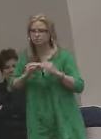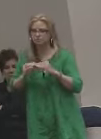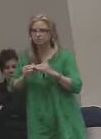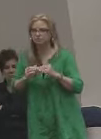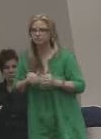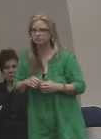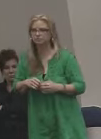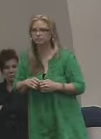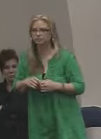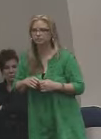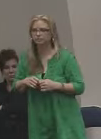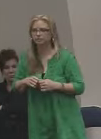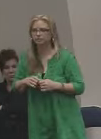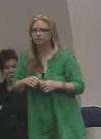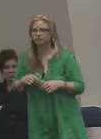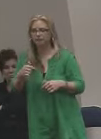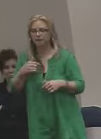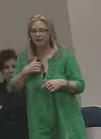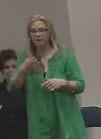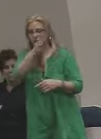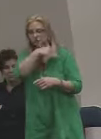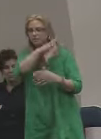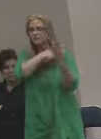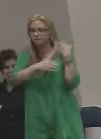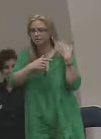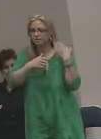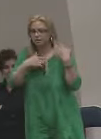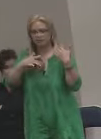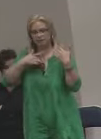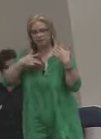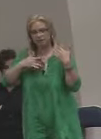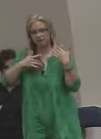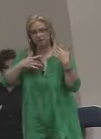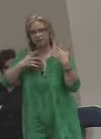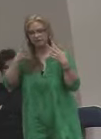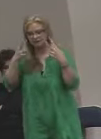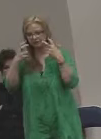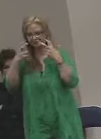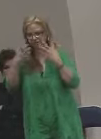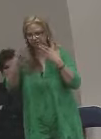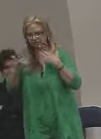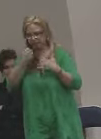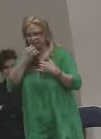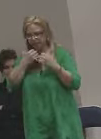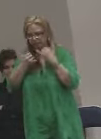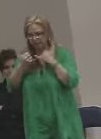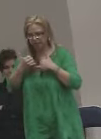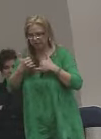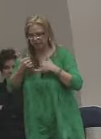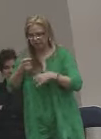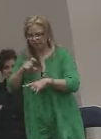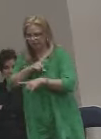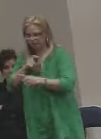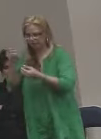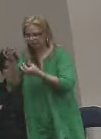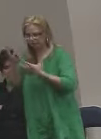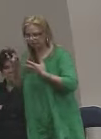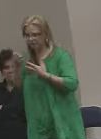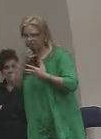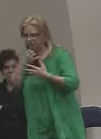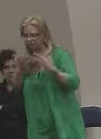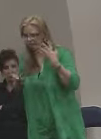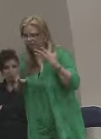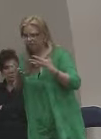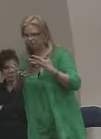I never doubted at the time that I was right. I never doubted what the police told me. I felt back then that the